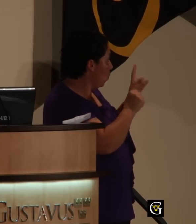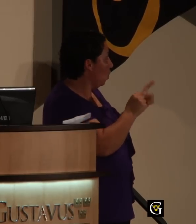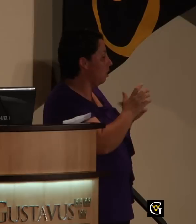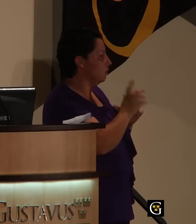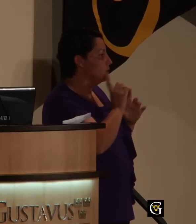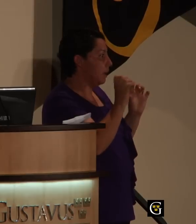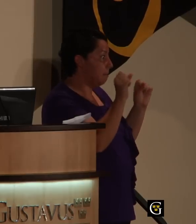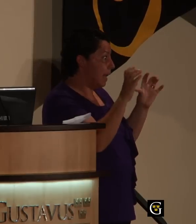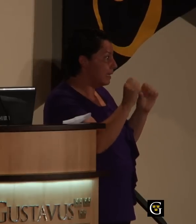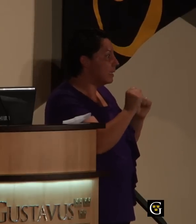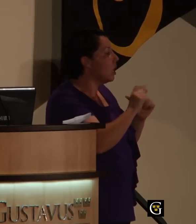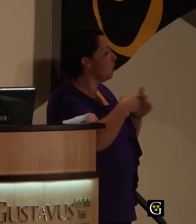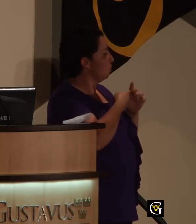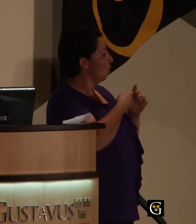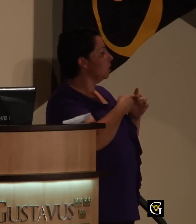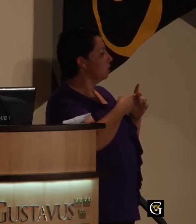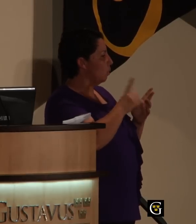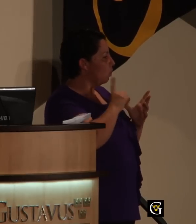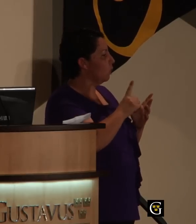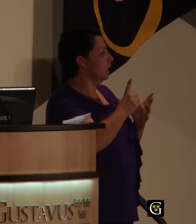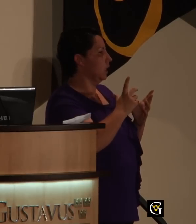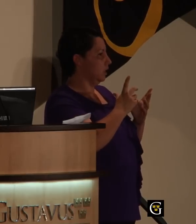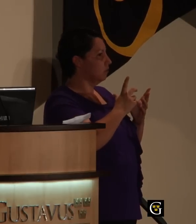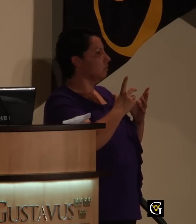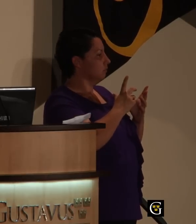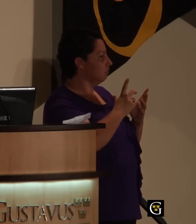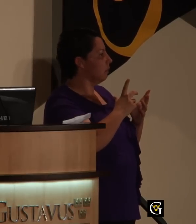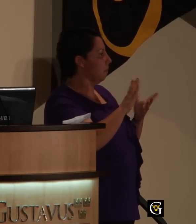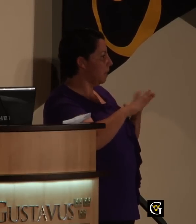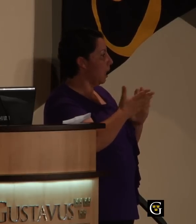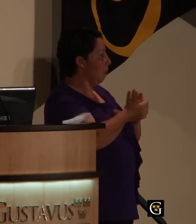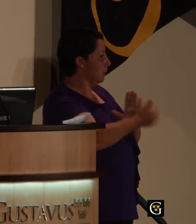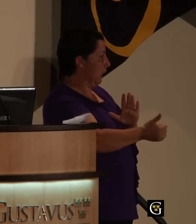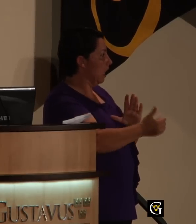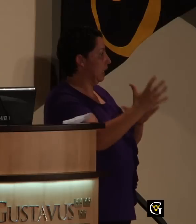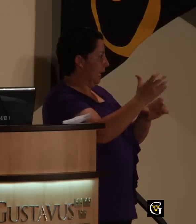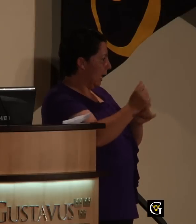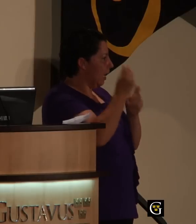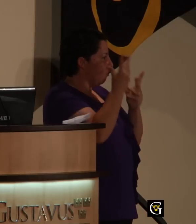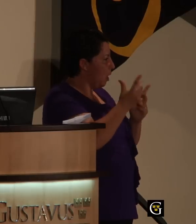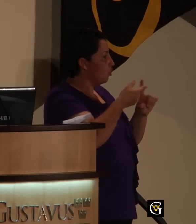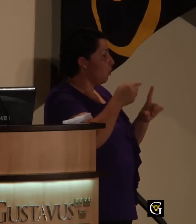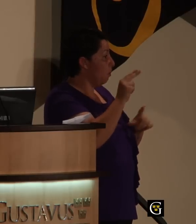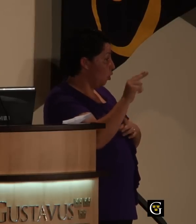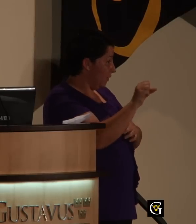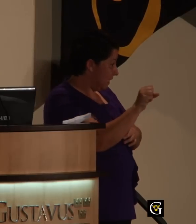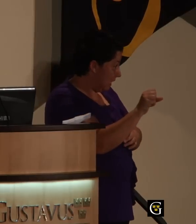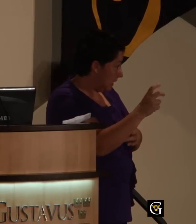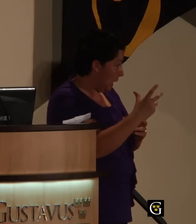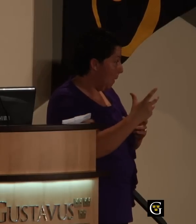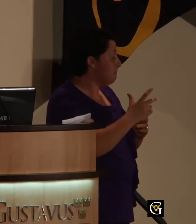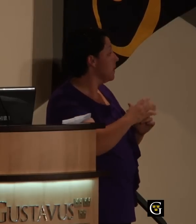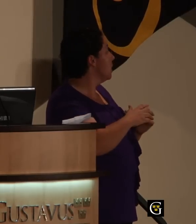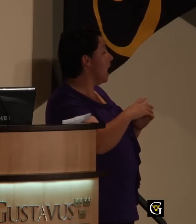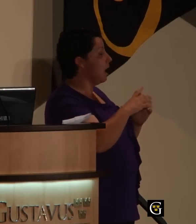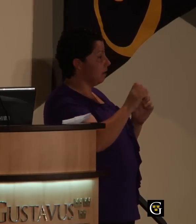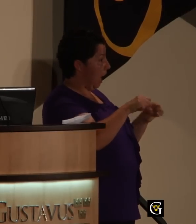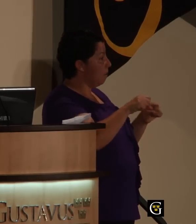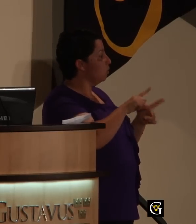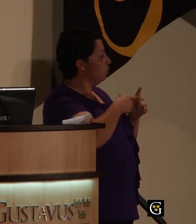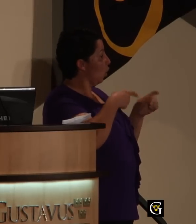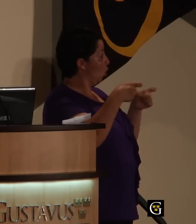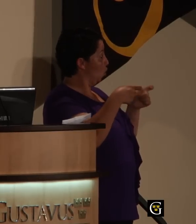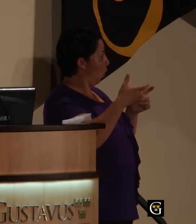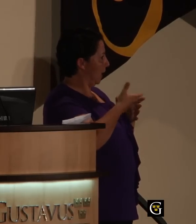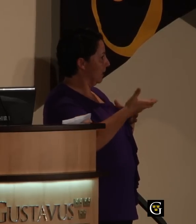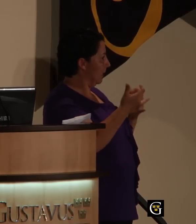to get pretty good at getting information out of the nervous system and using it to control things. Let me give you another example.